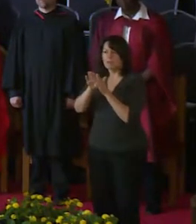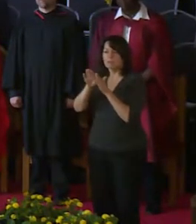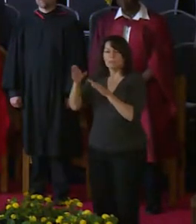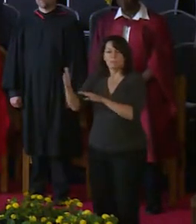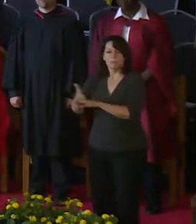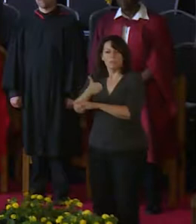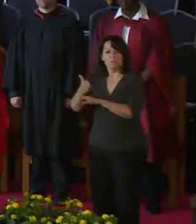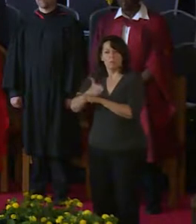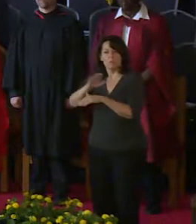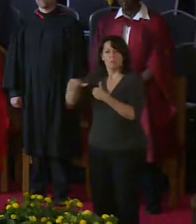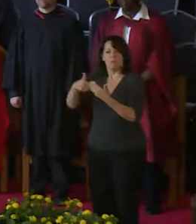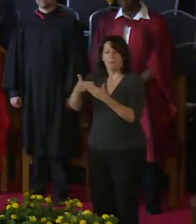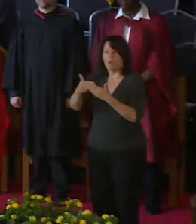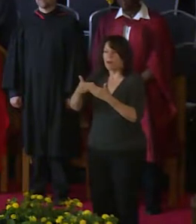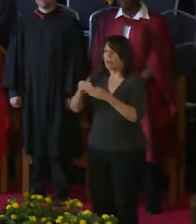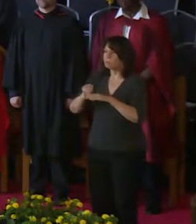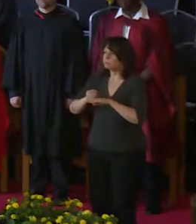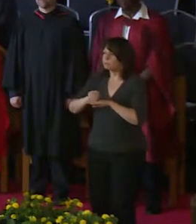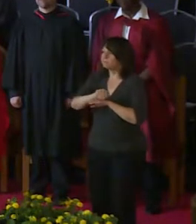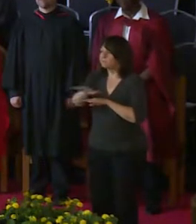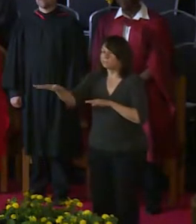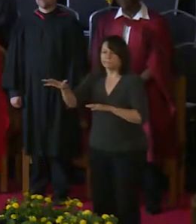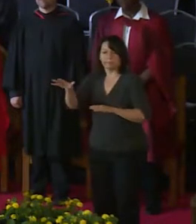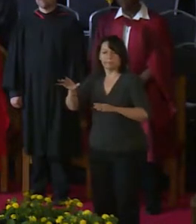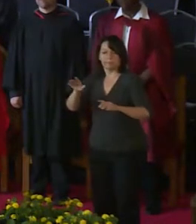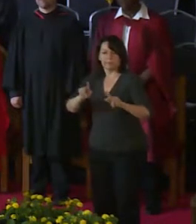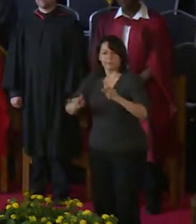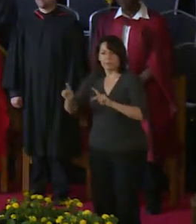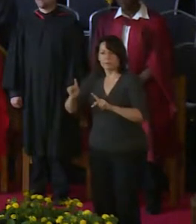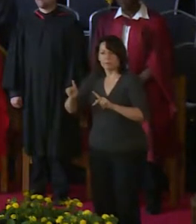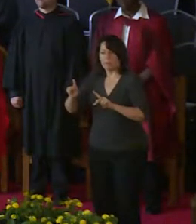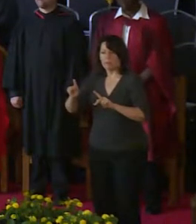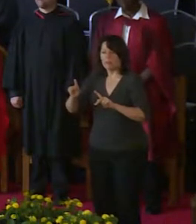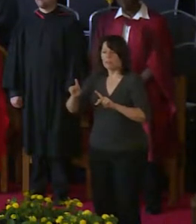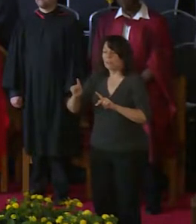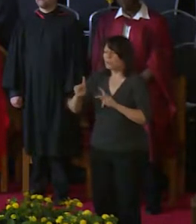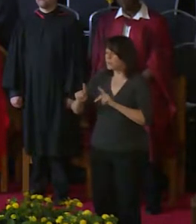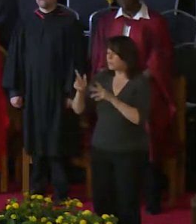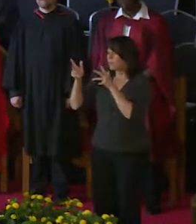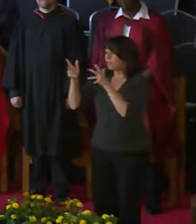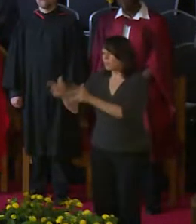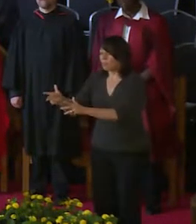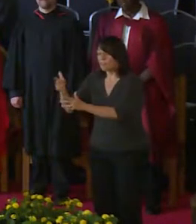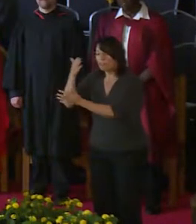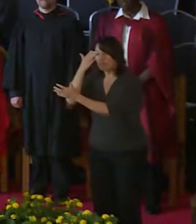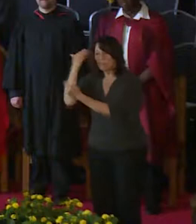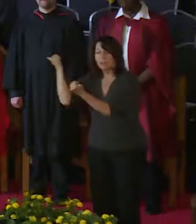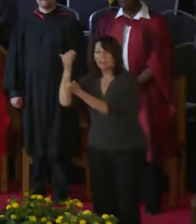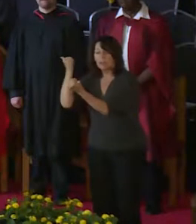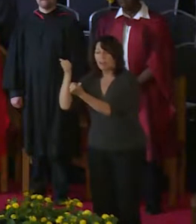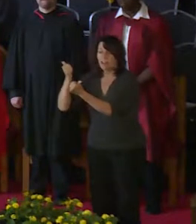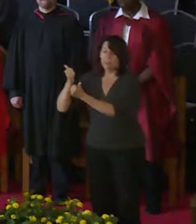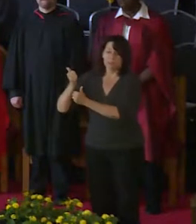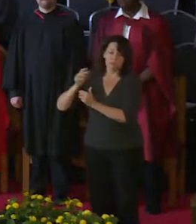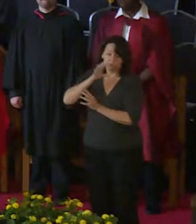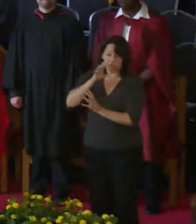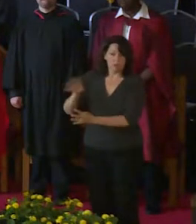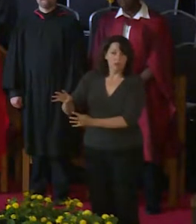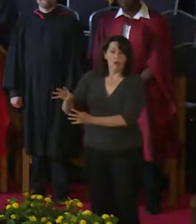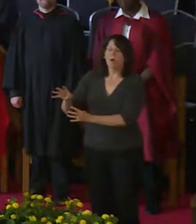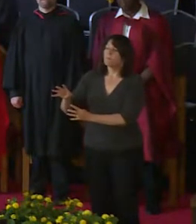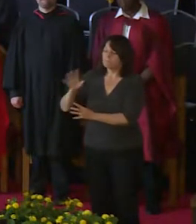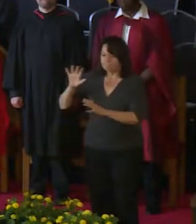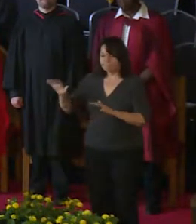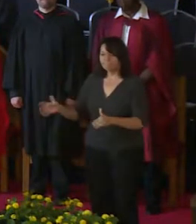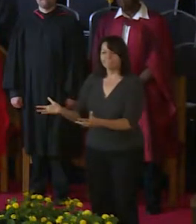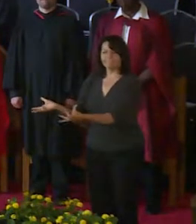all humanity, that we might embrace the forgotten, enhance the sustainability of all things,